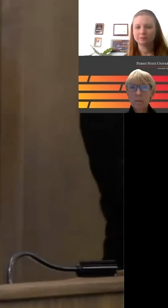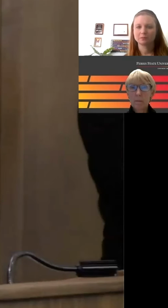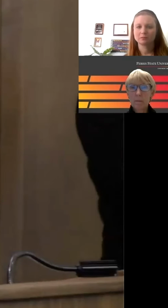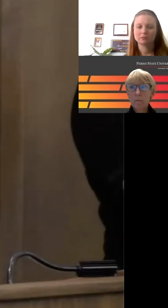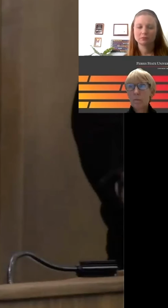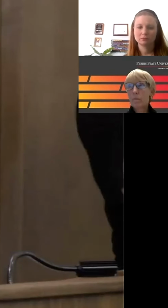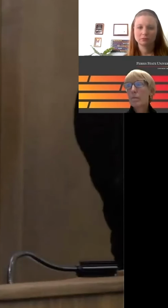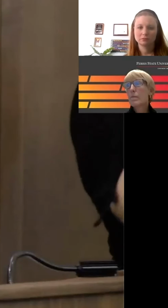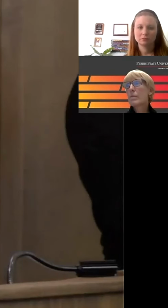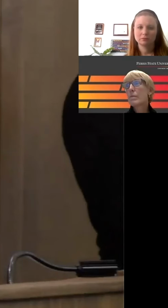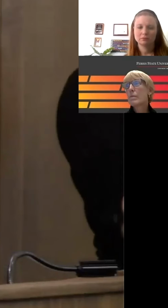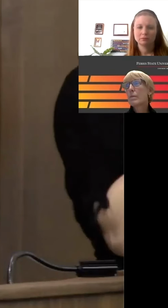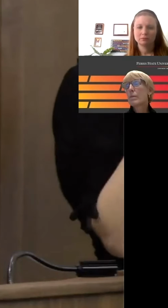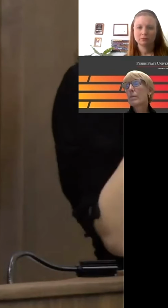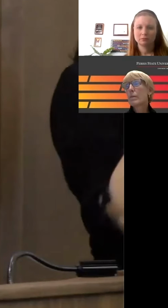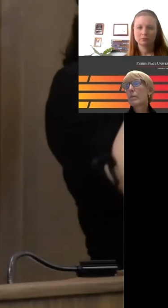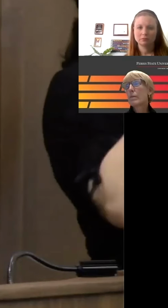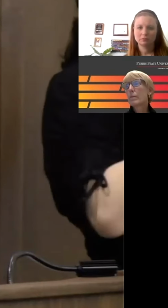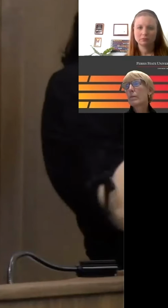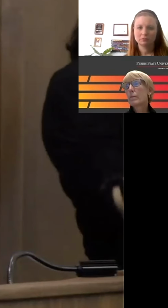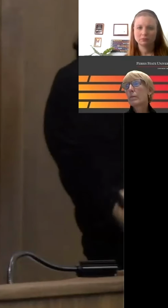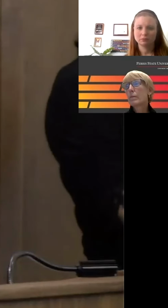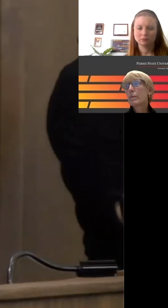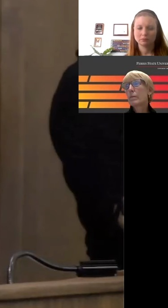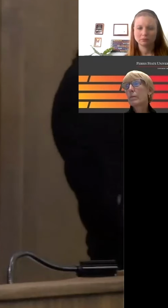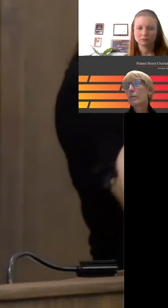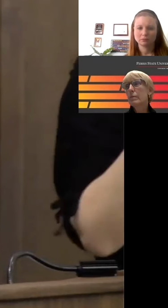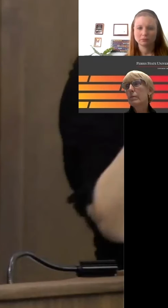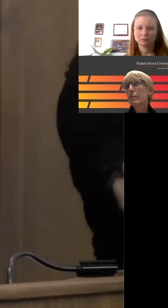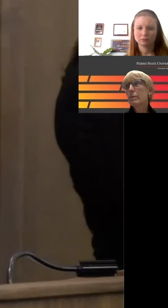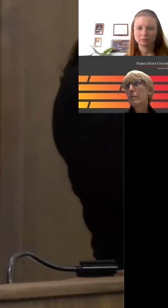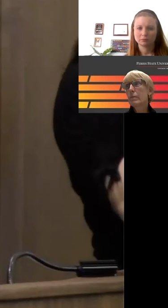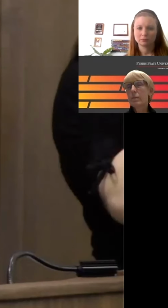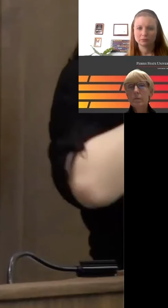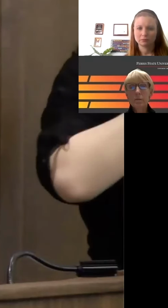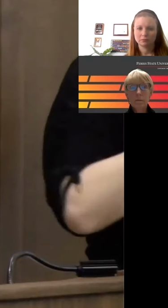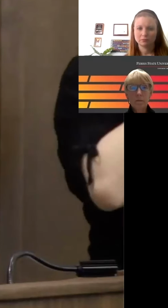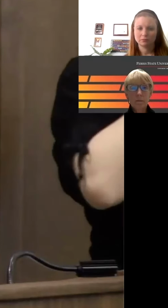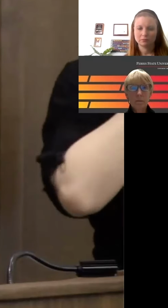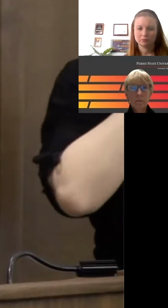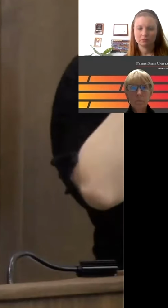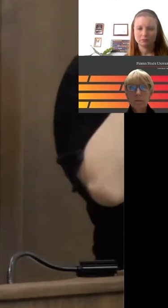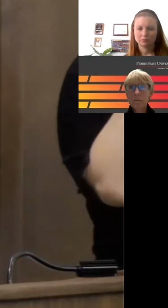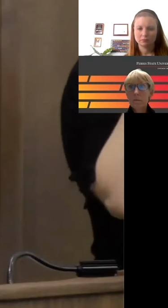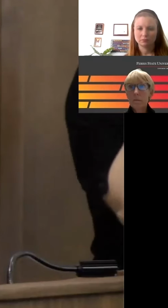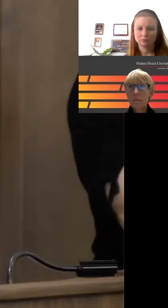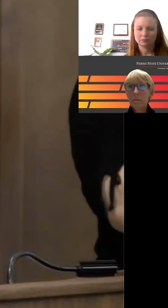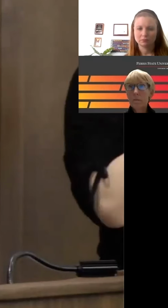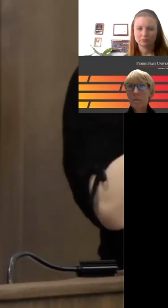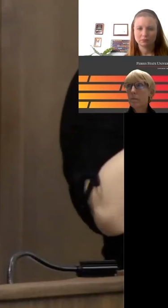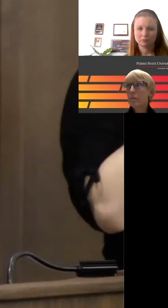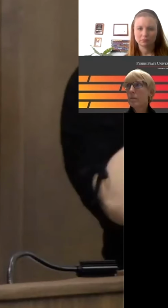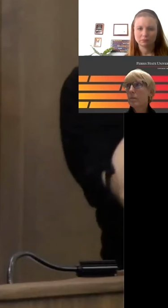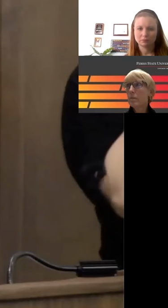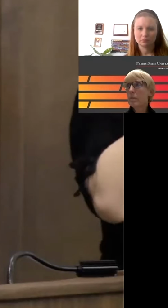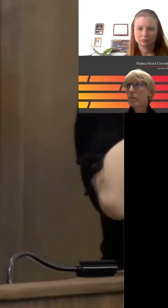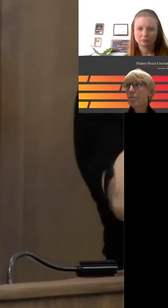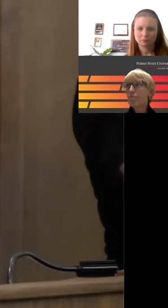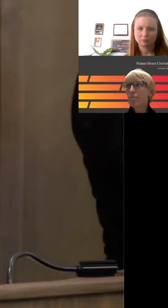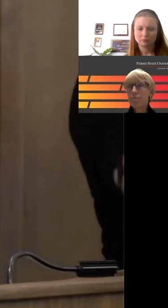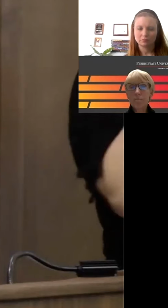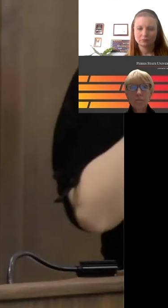held in 1915, I hope you will perceive just how radical and forward-thinking the author of this passage